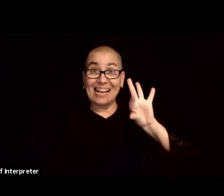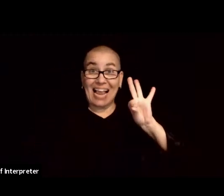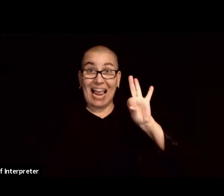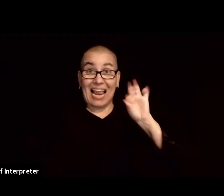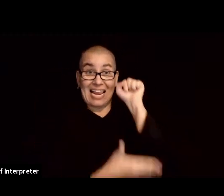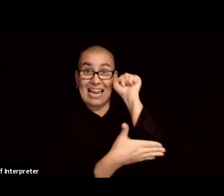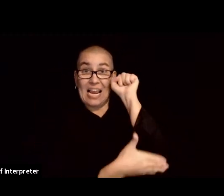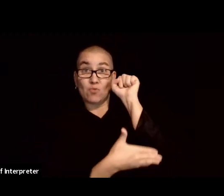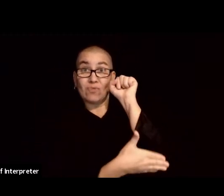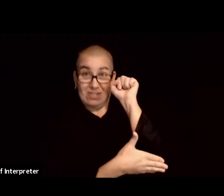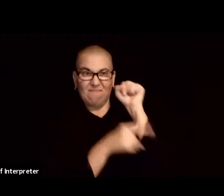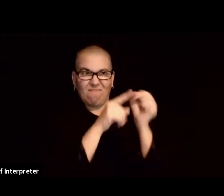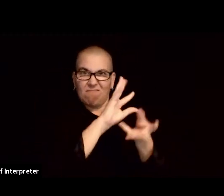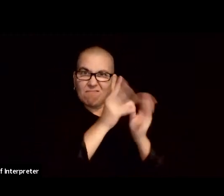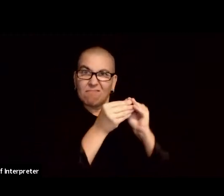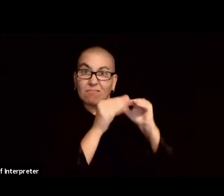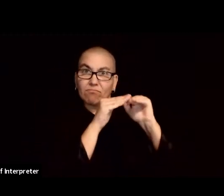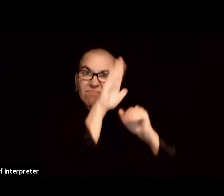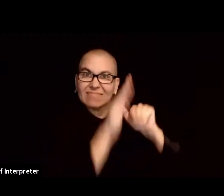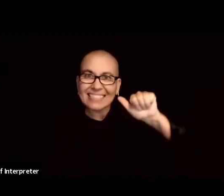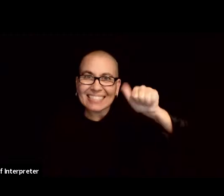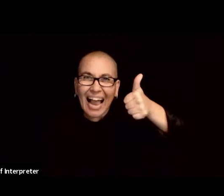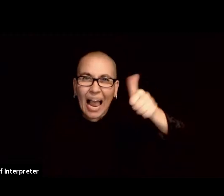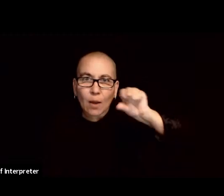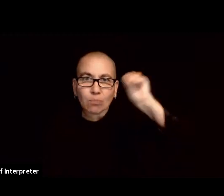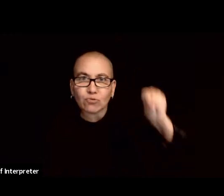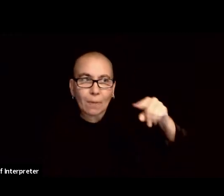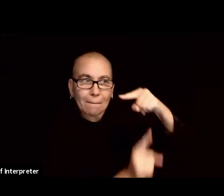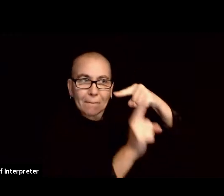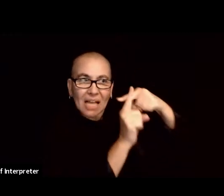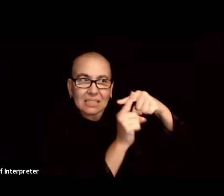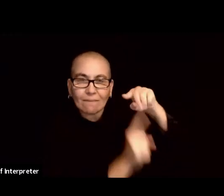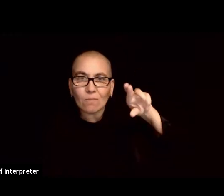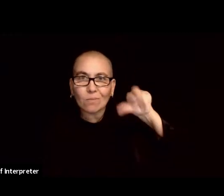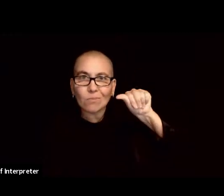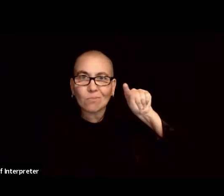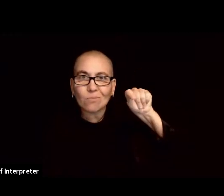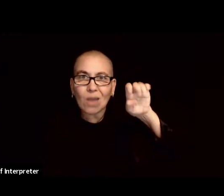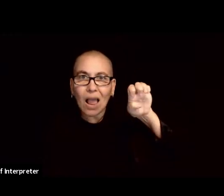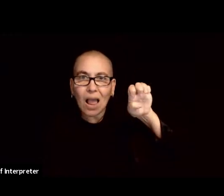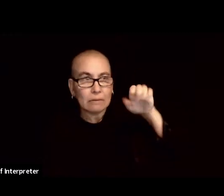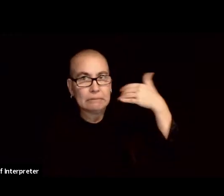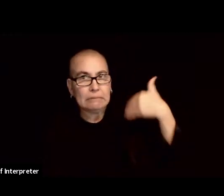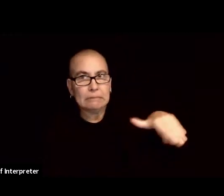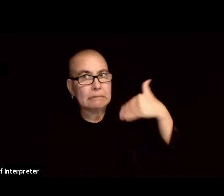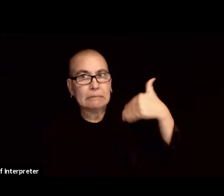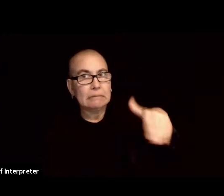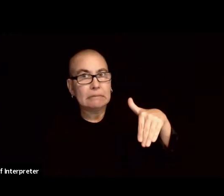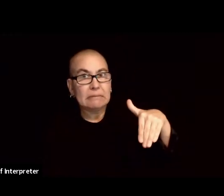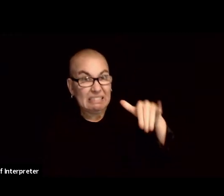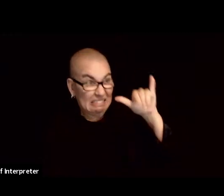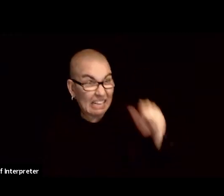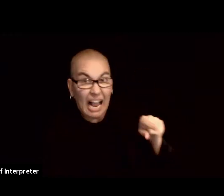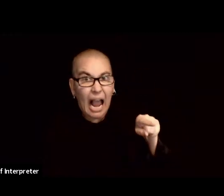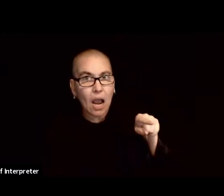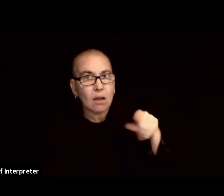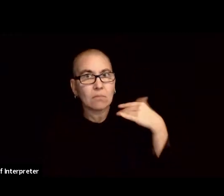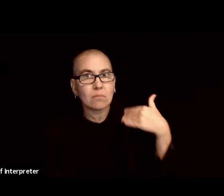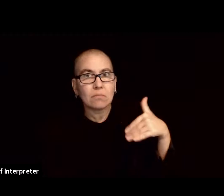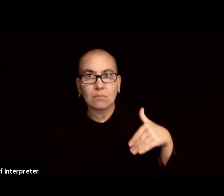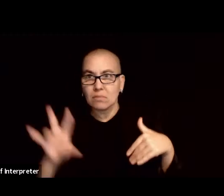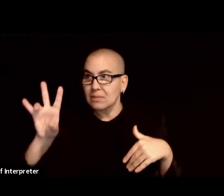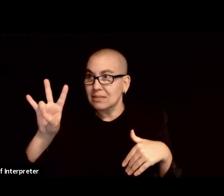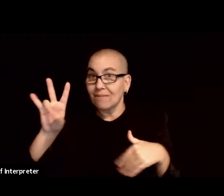positivity, which is 7 more than the week prior. And Red Lake County is over